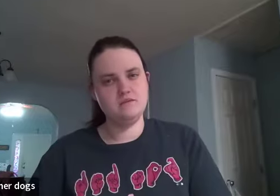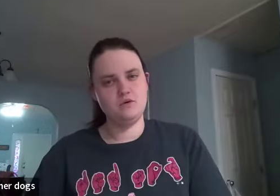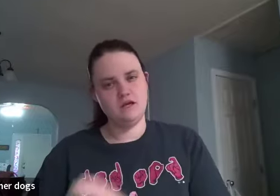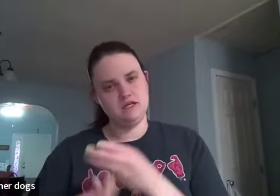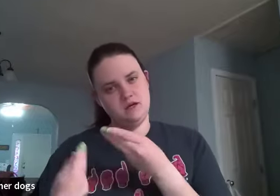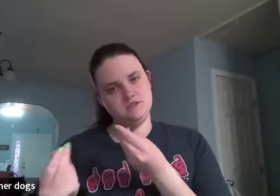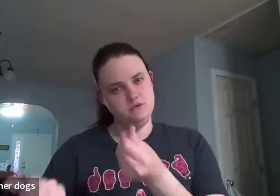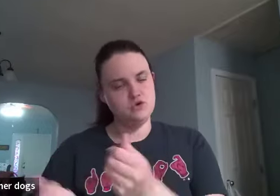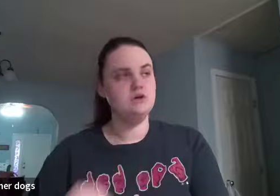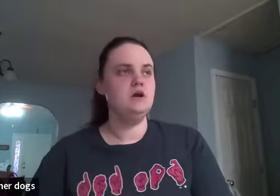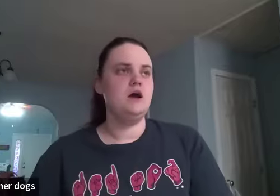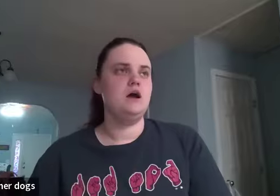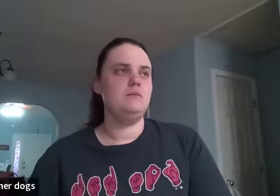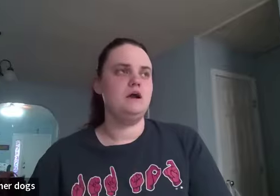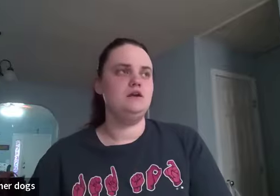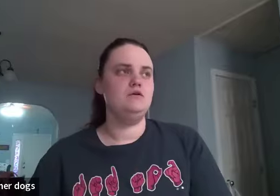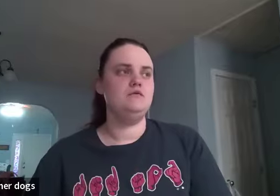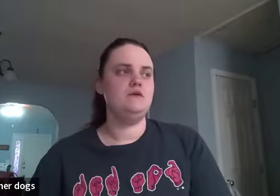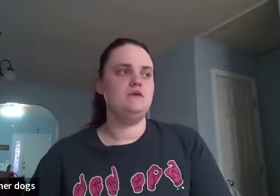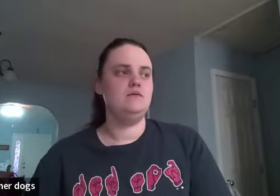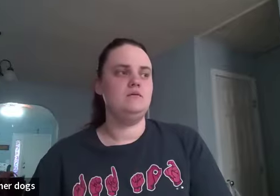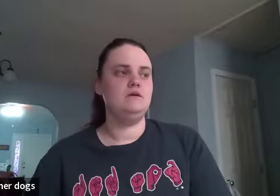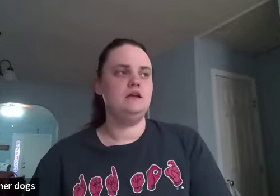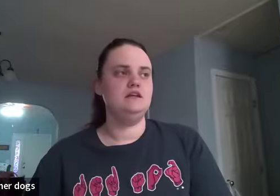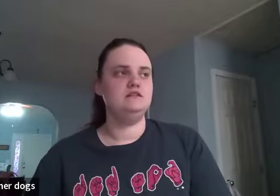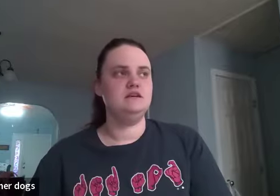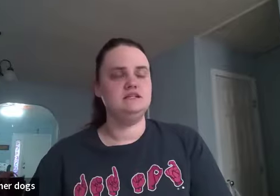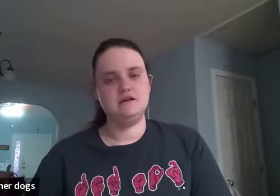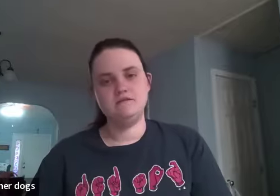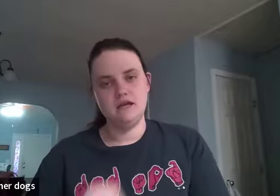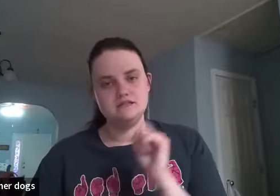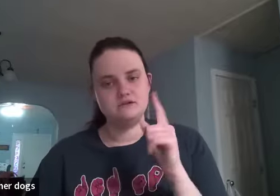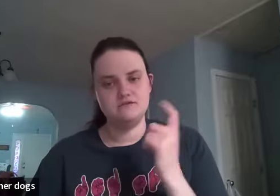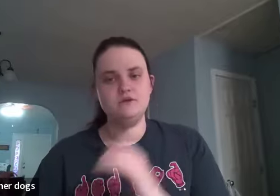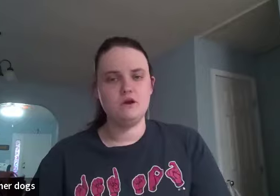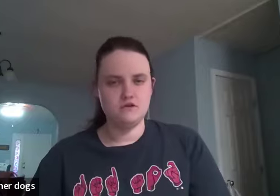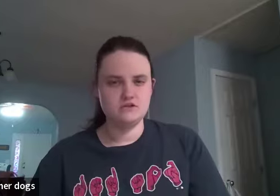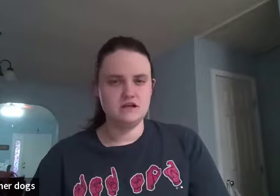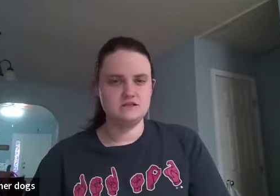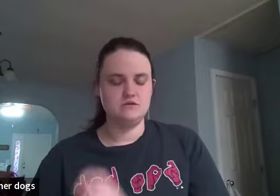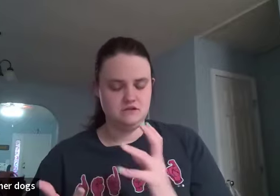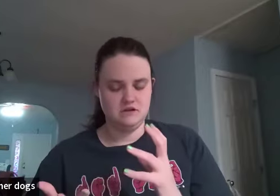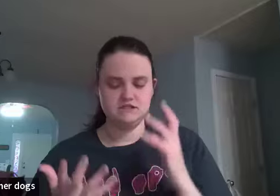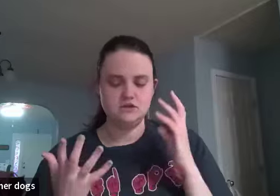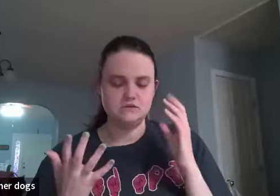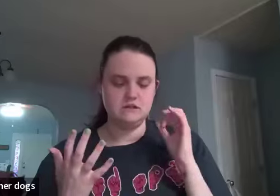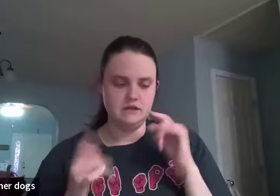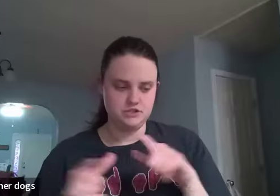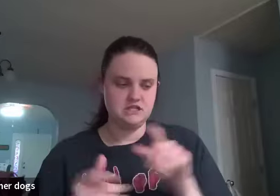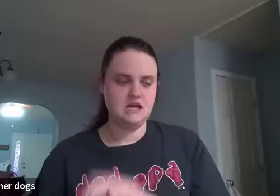the more like it comes smoother. I know that it is definitely ASL is definitely one of those classes, those languages that